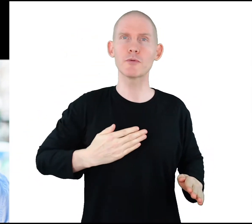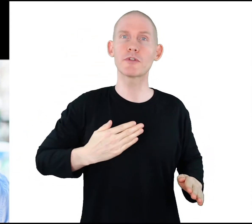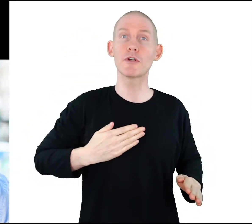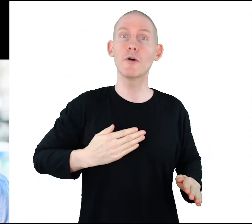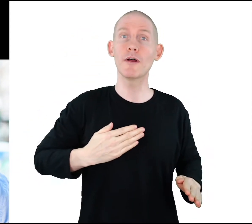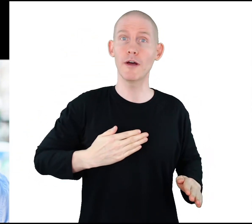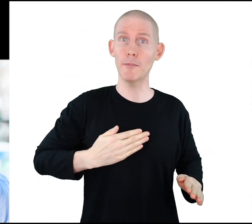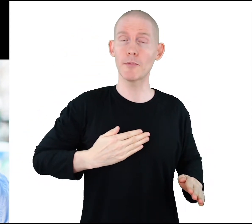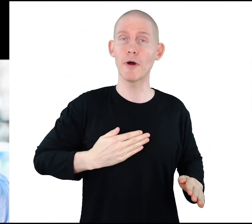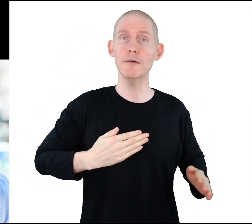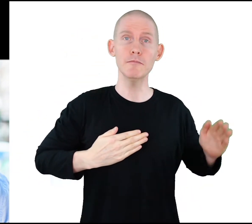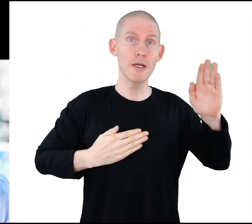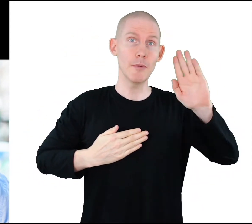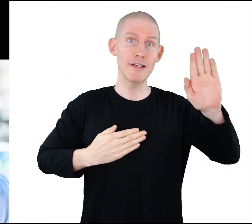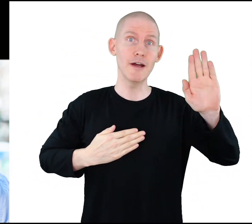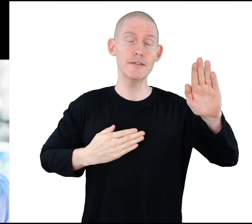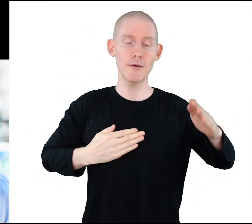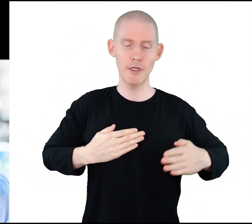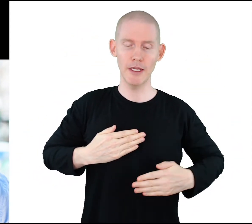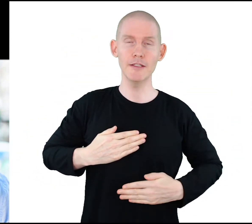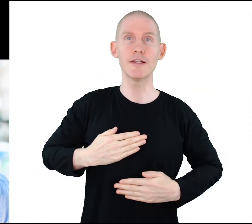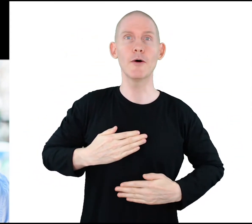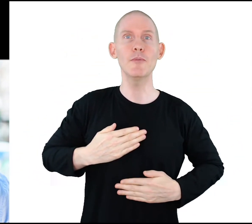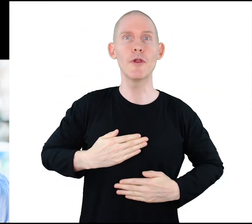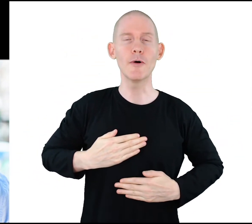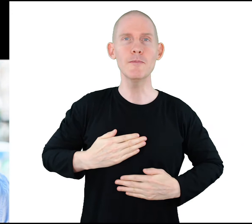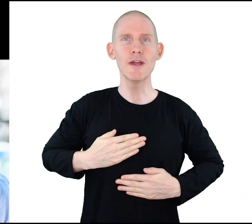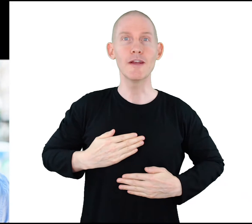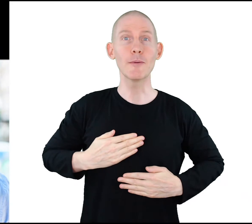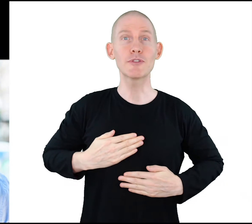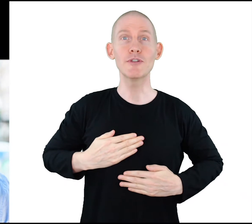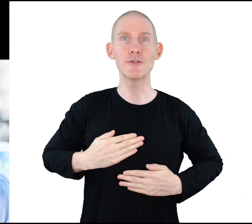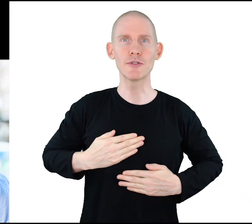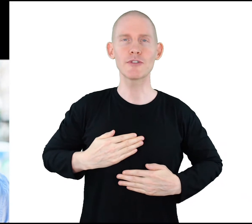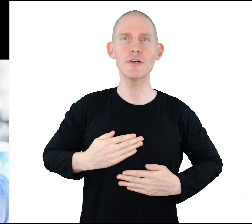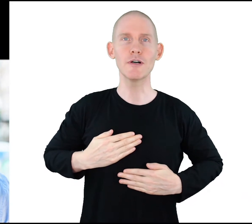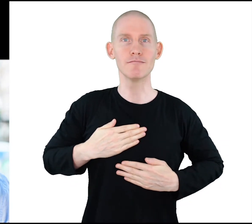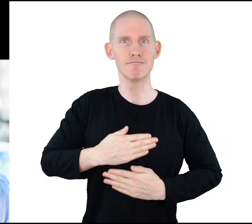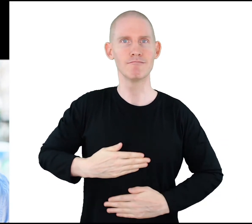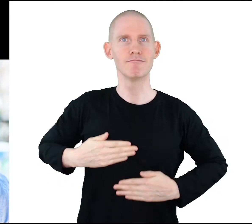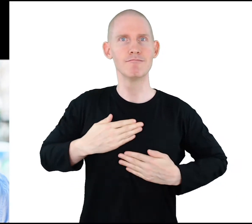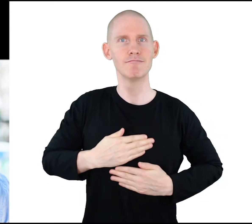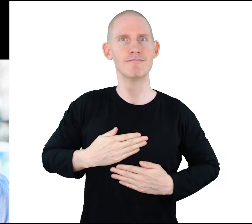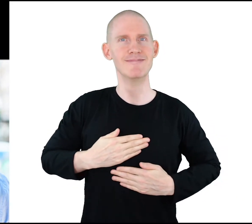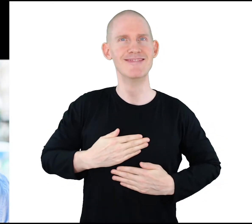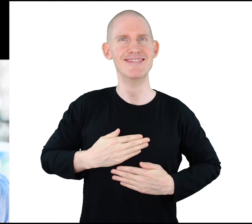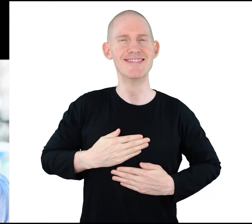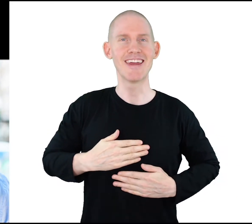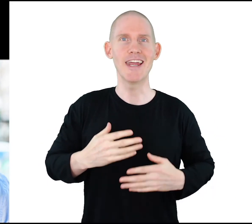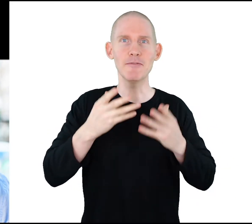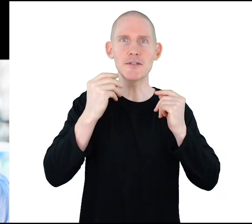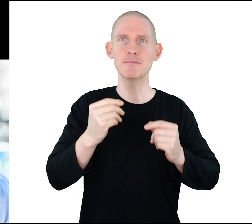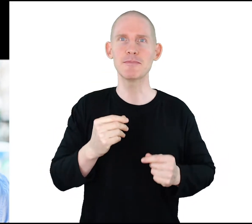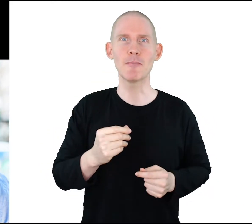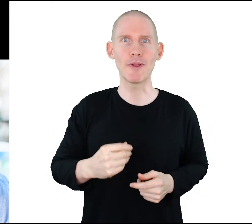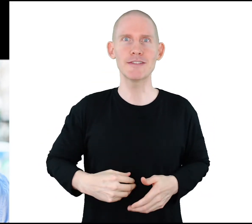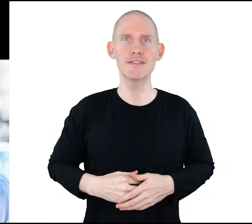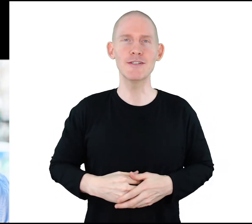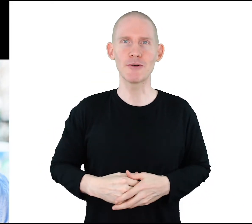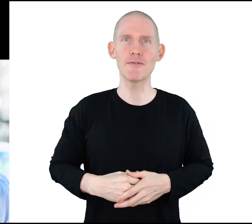going to go on the upper part, my non-dominant hand down below. Now I'm just going to do a circle and have a pleasant and joyful